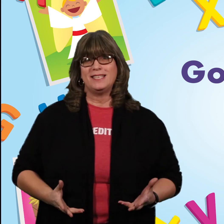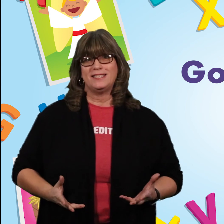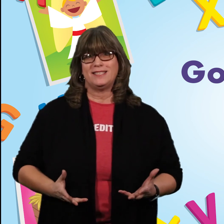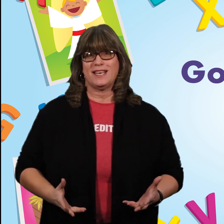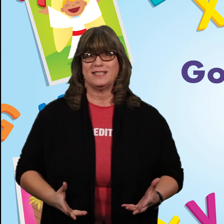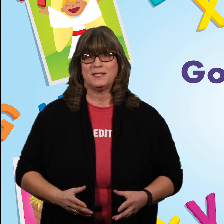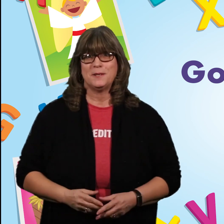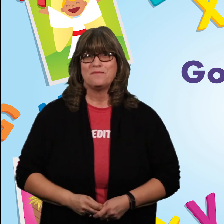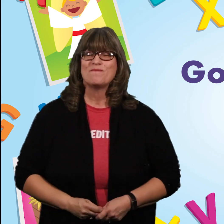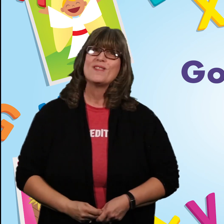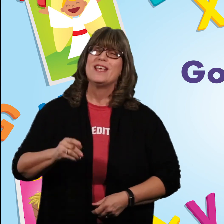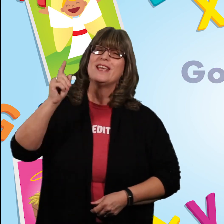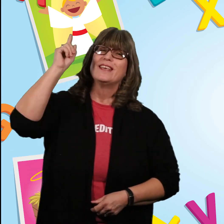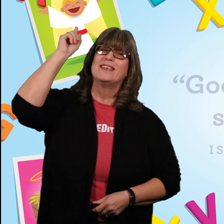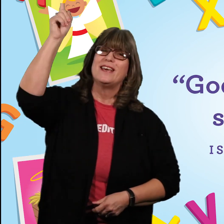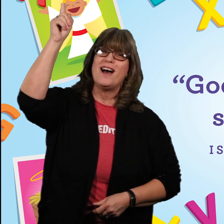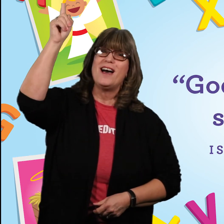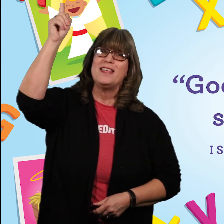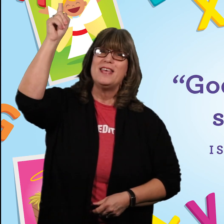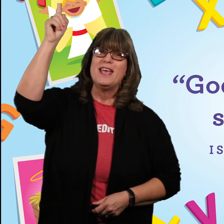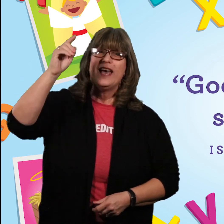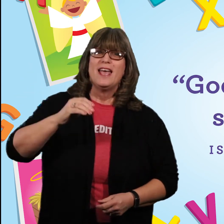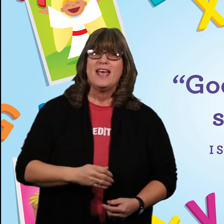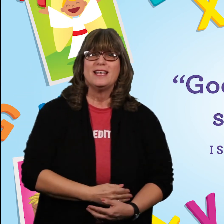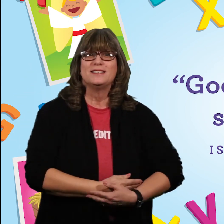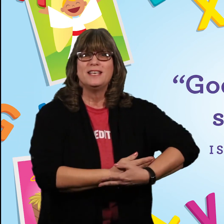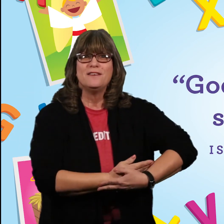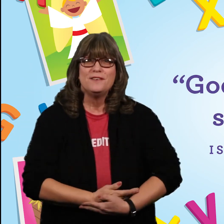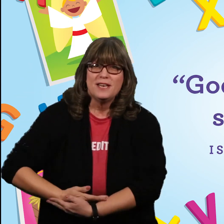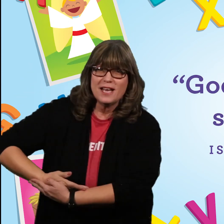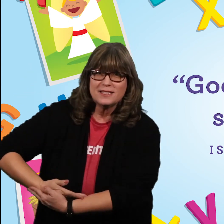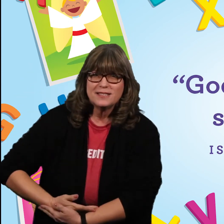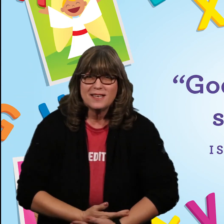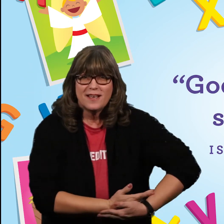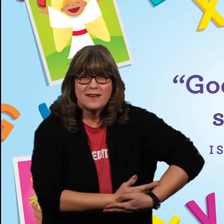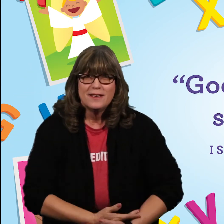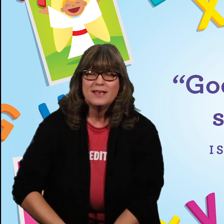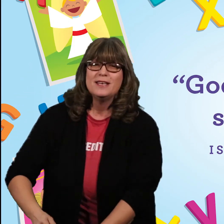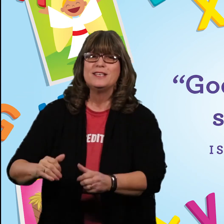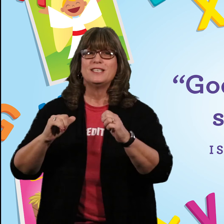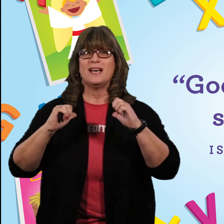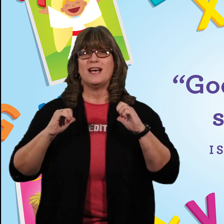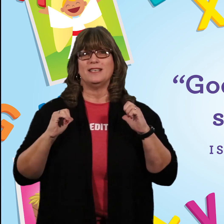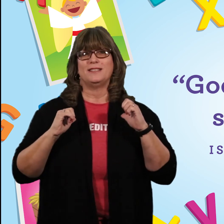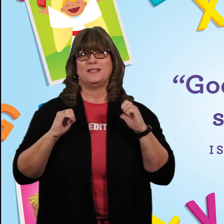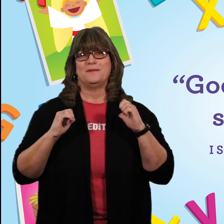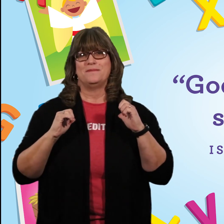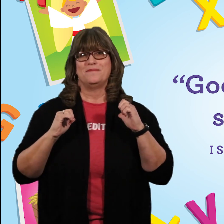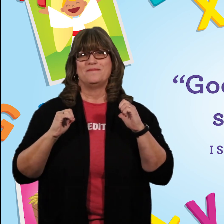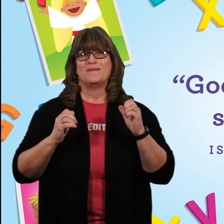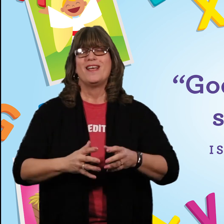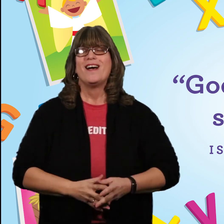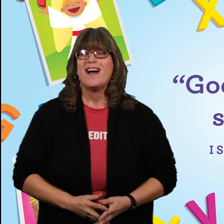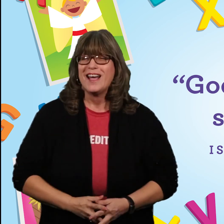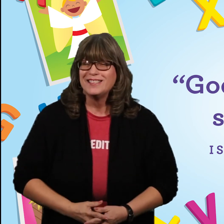9-6 God has given a Son to us